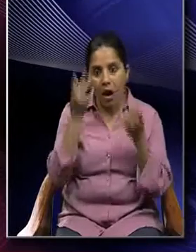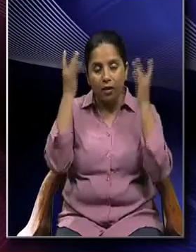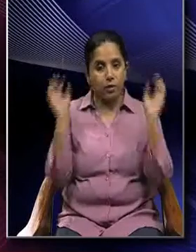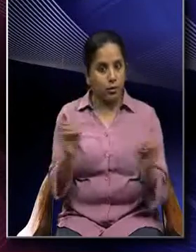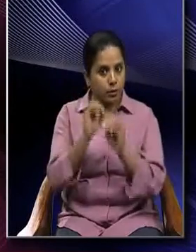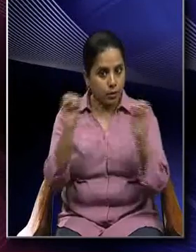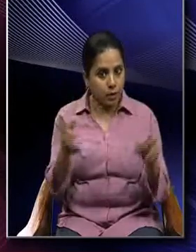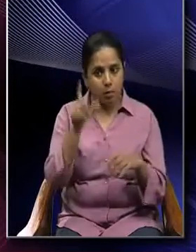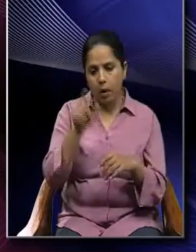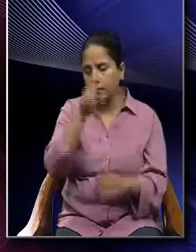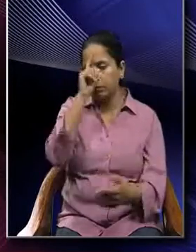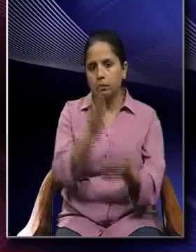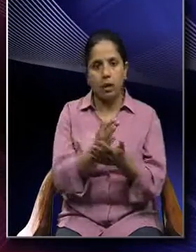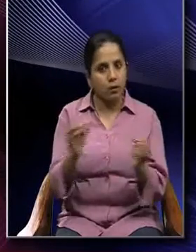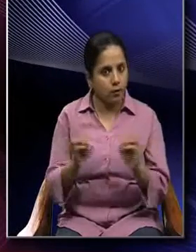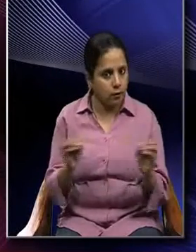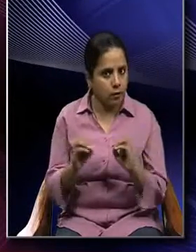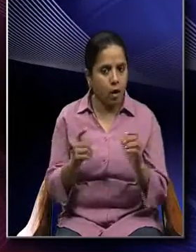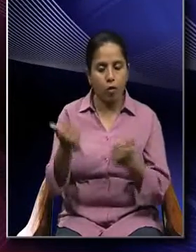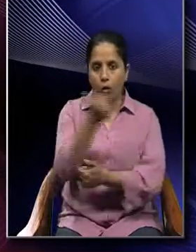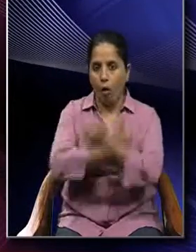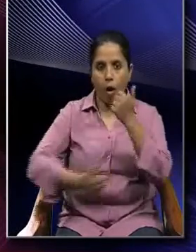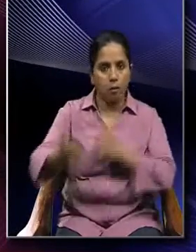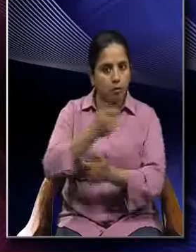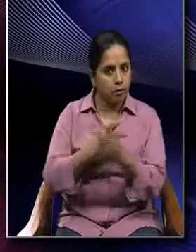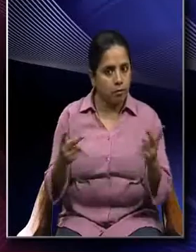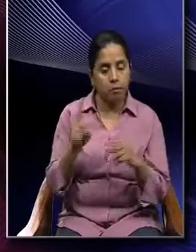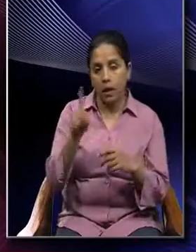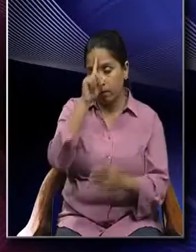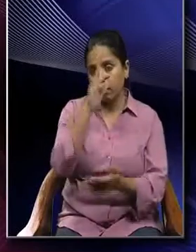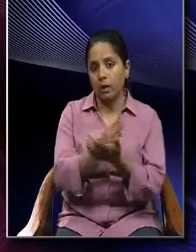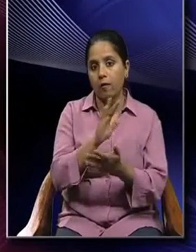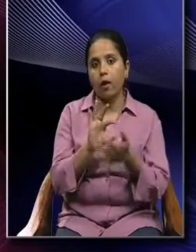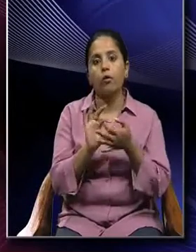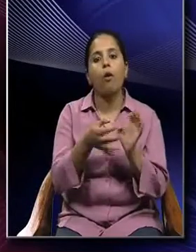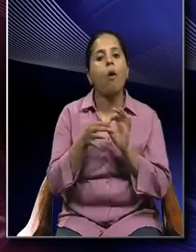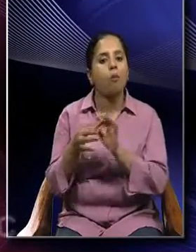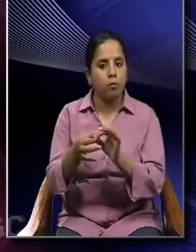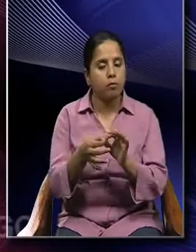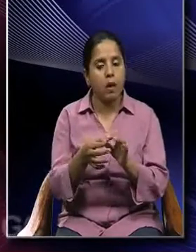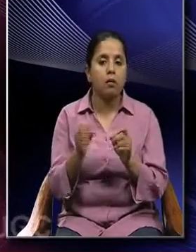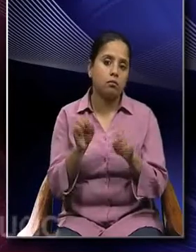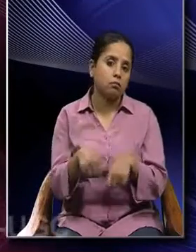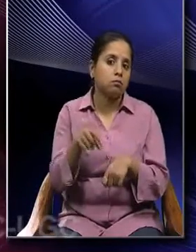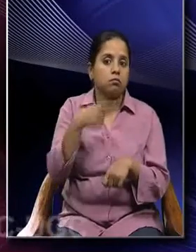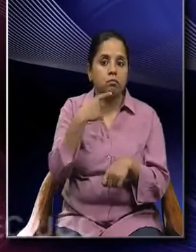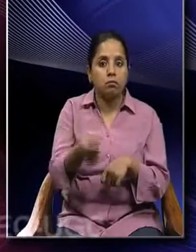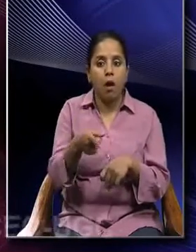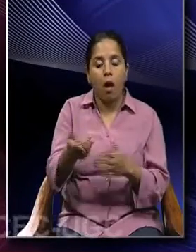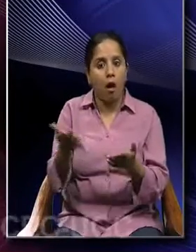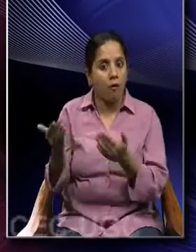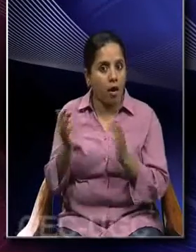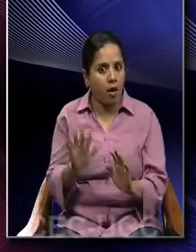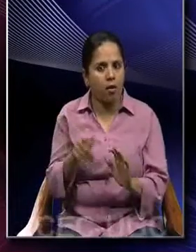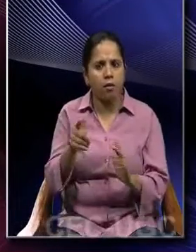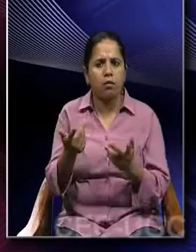who doesn't believe in the competition but believes in cooperation, then of course if these things are present, there is